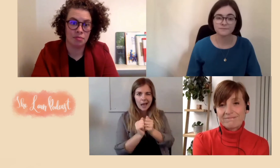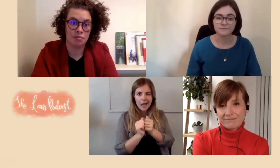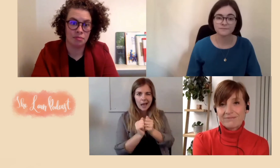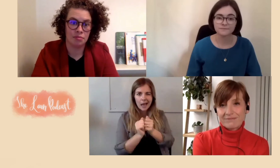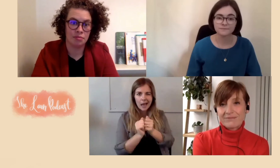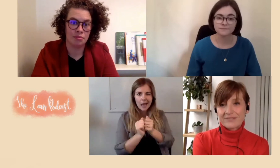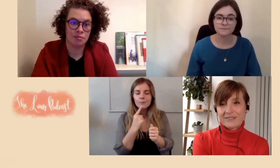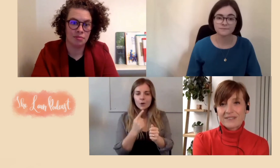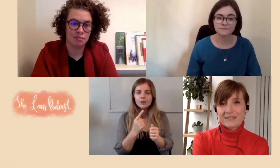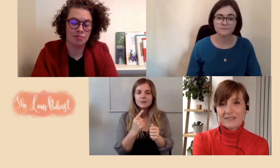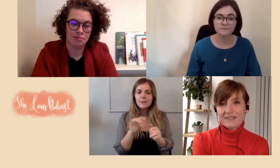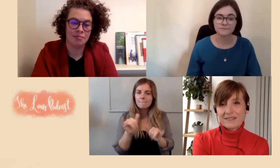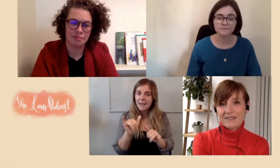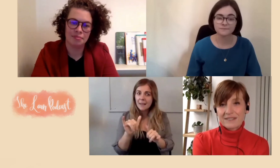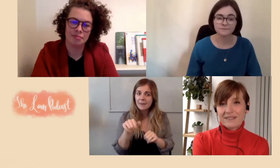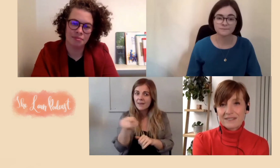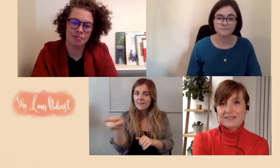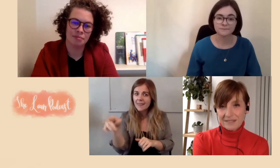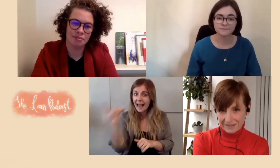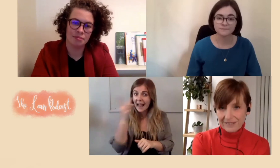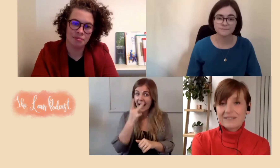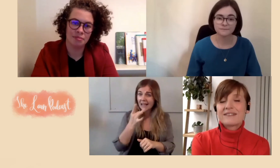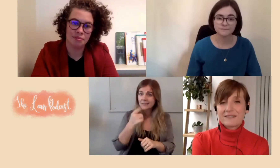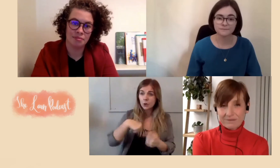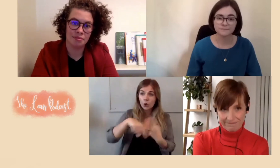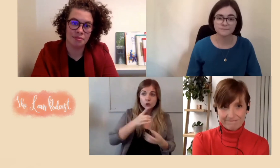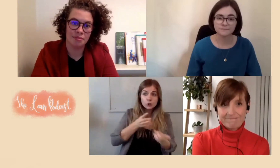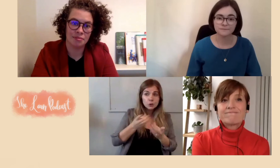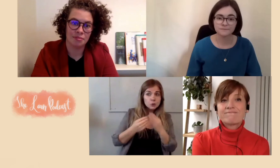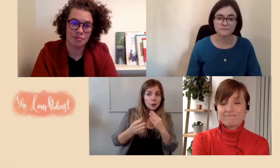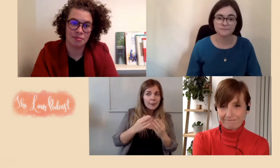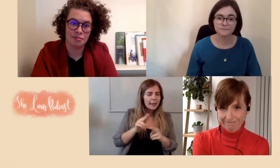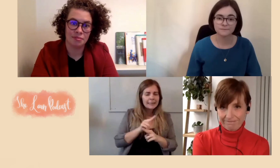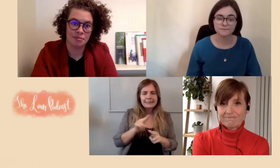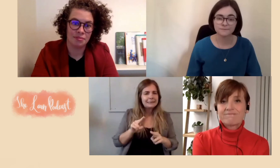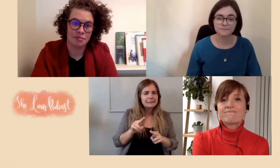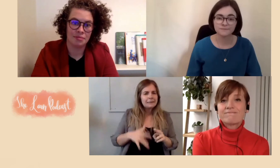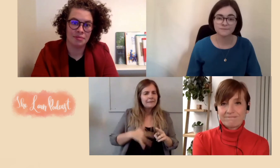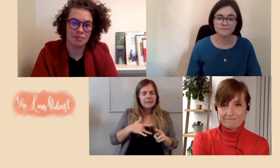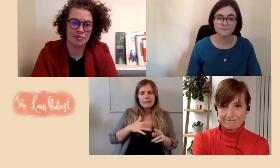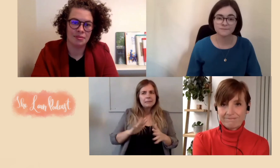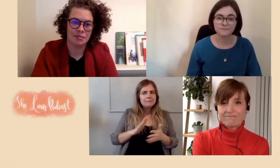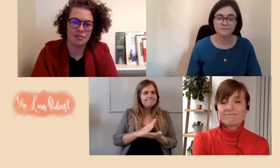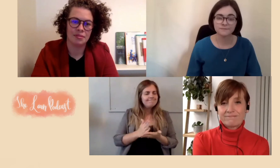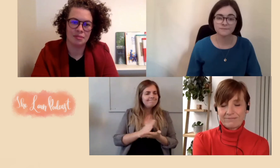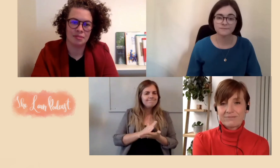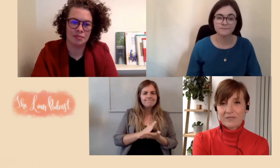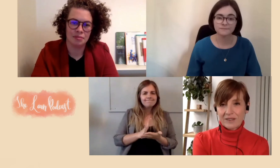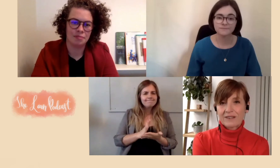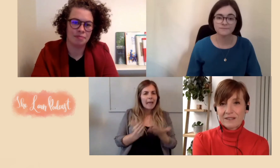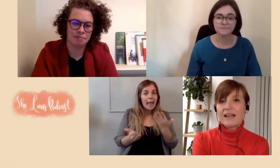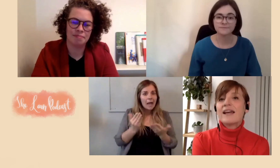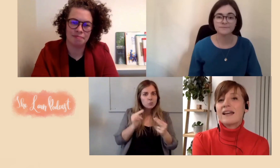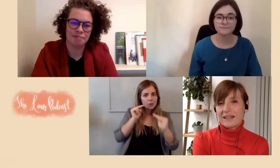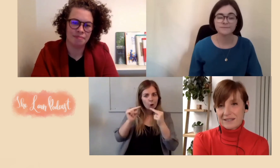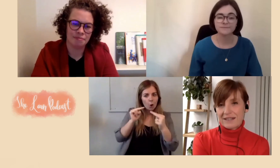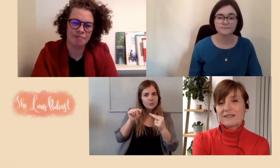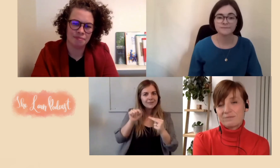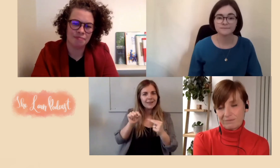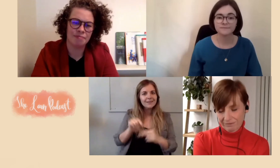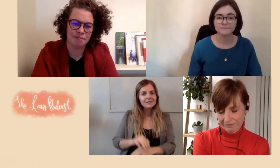that we are, but there might be something that we're asked to do that doesn't sit well with us, and it's how we then